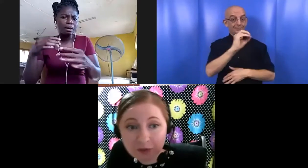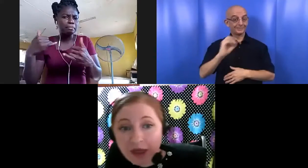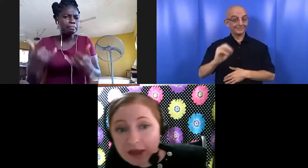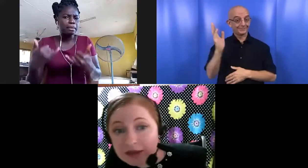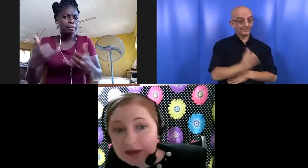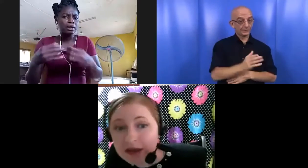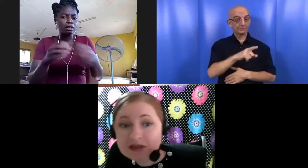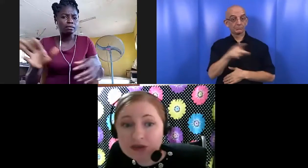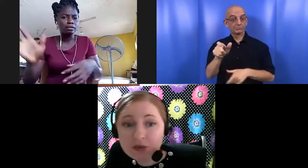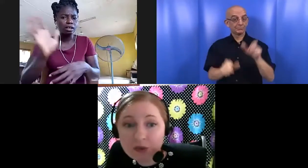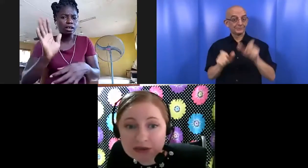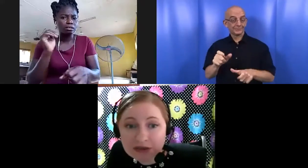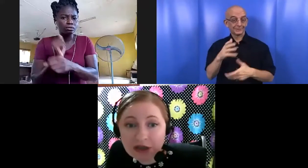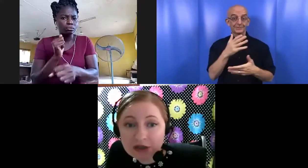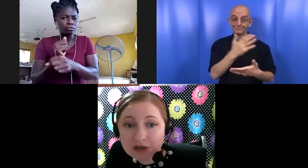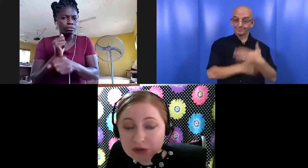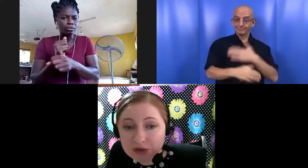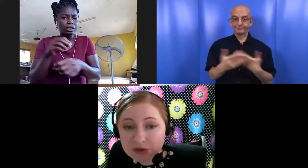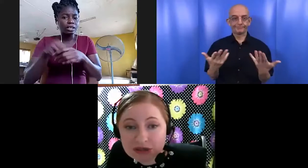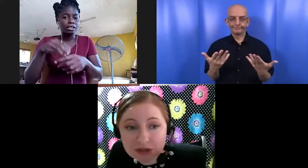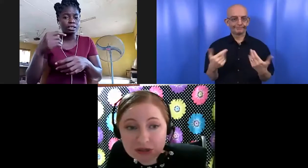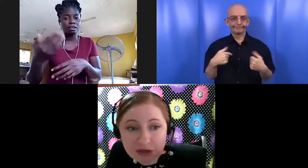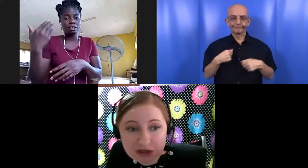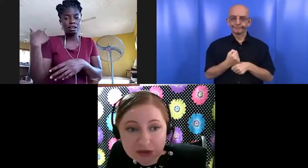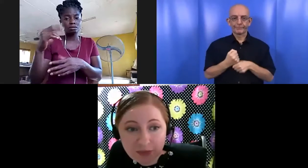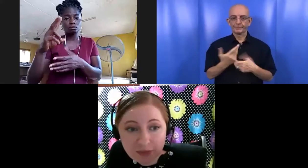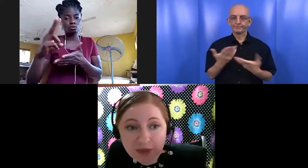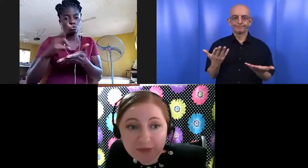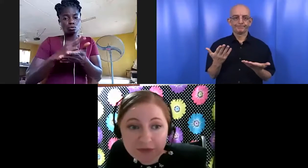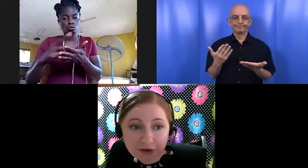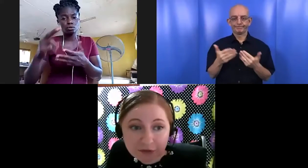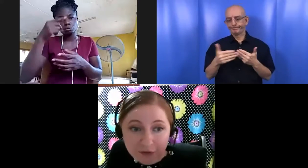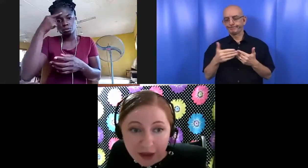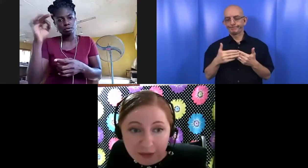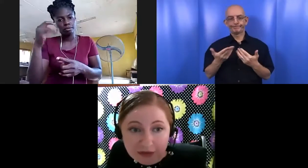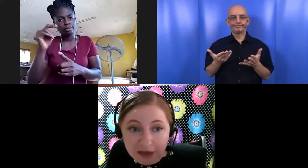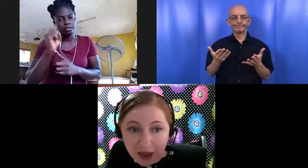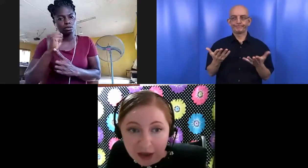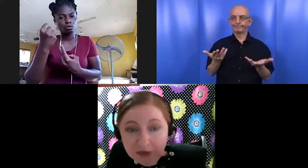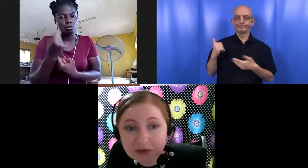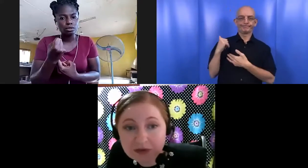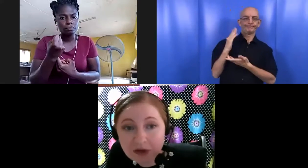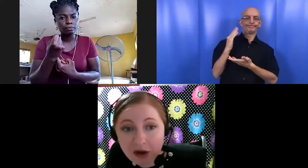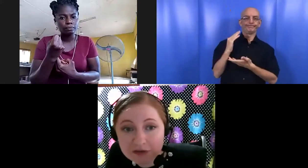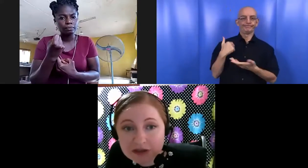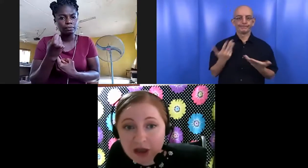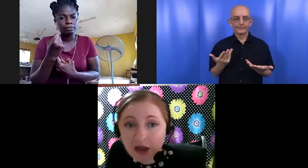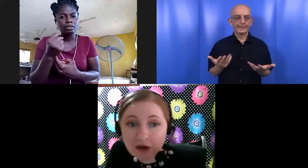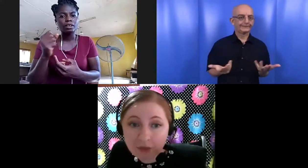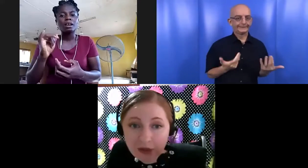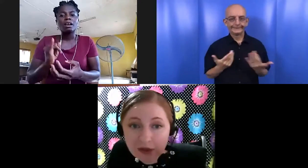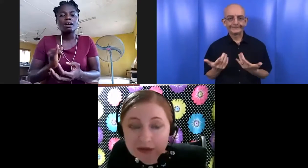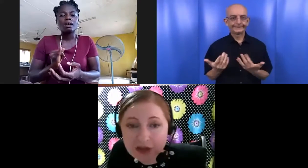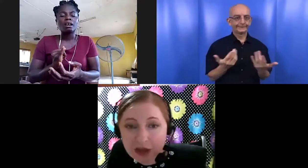lost their job in the last 2 weeks due to the situation. Before confinement, I went to the office on